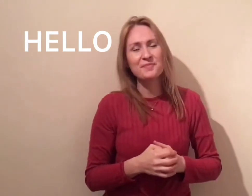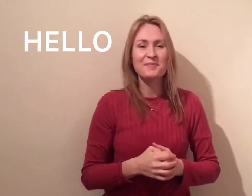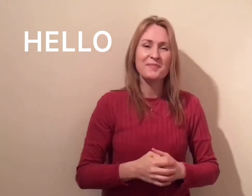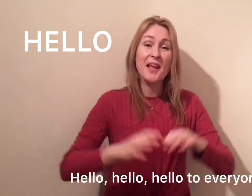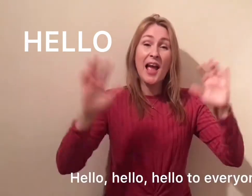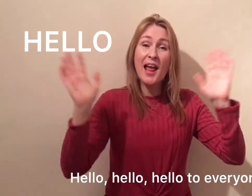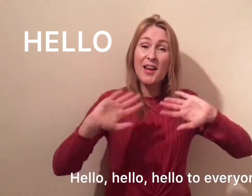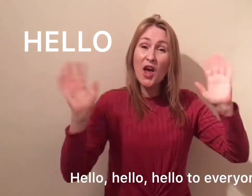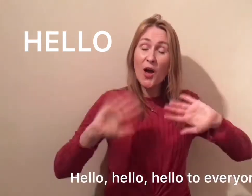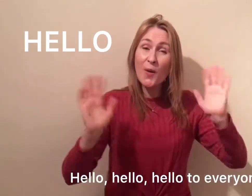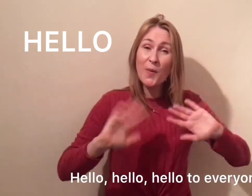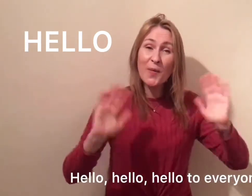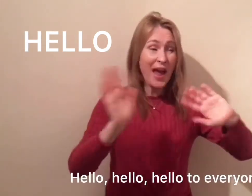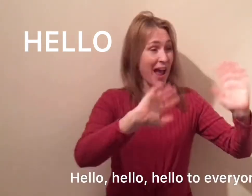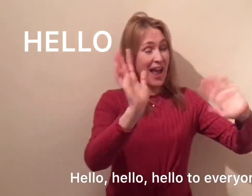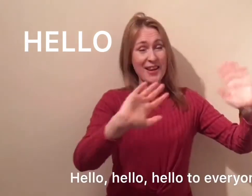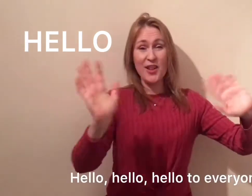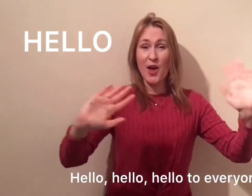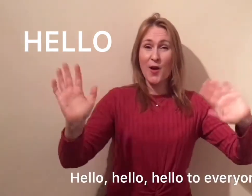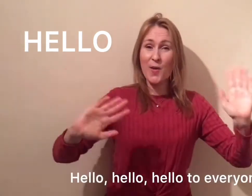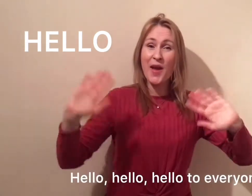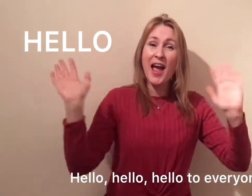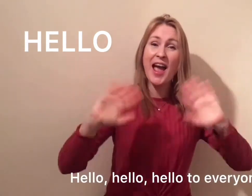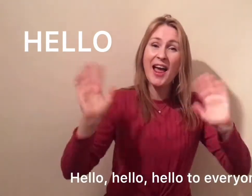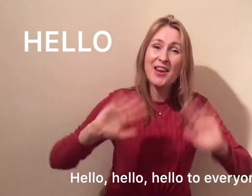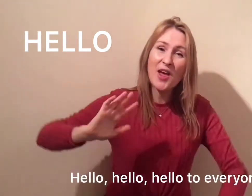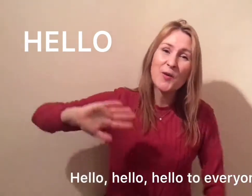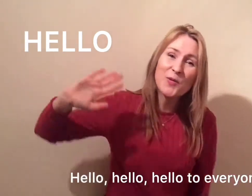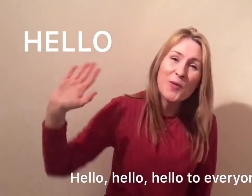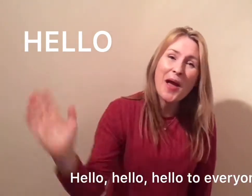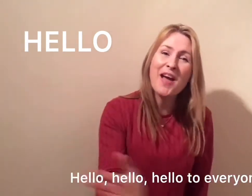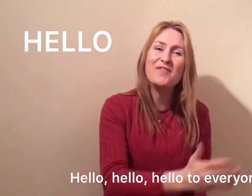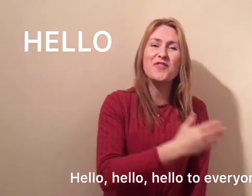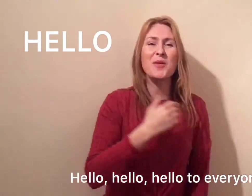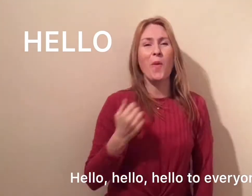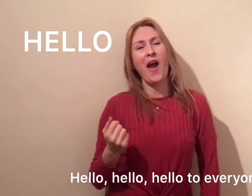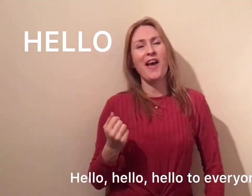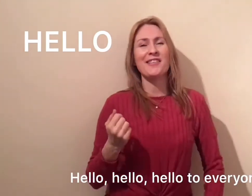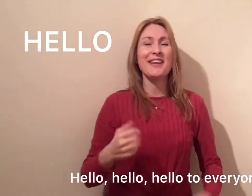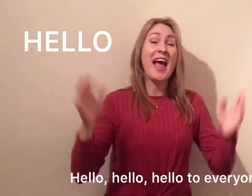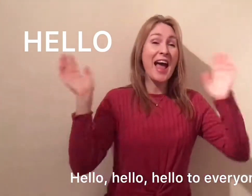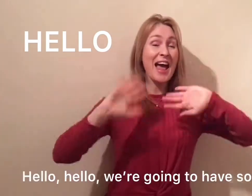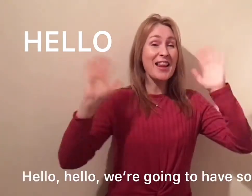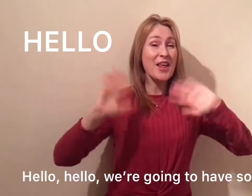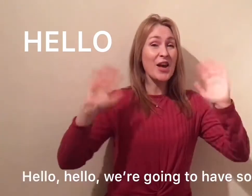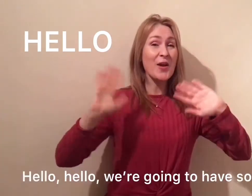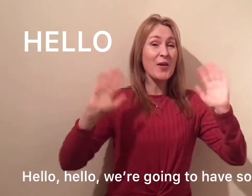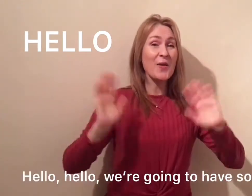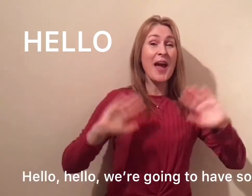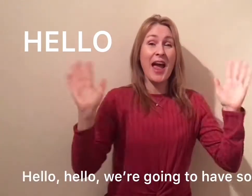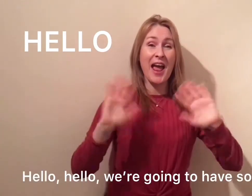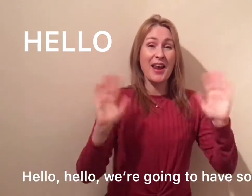Hello, hello, hello to everyone. Hello, hello,